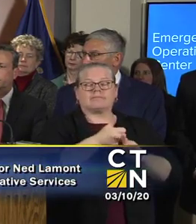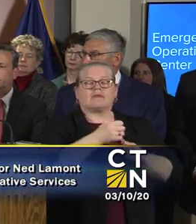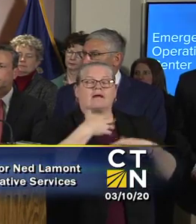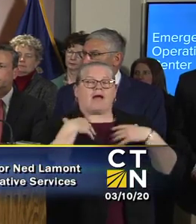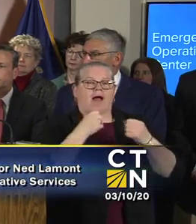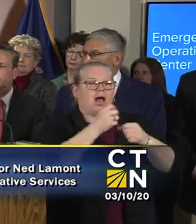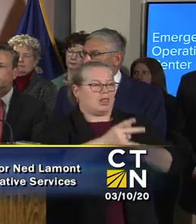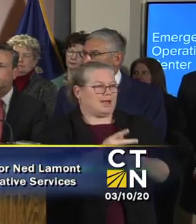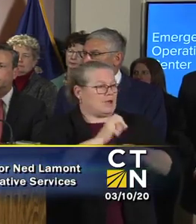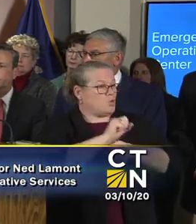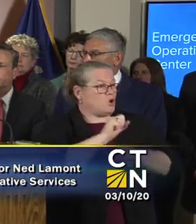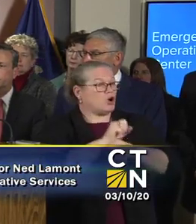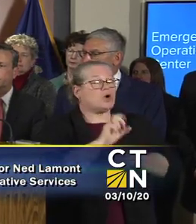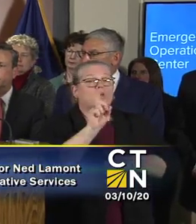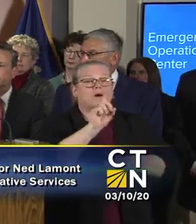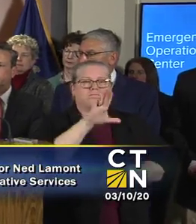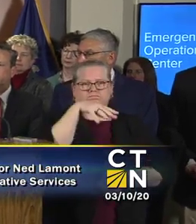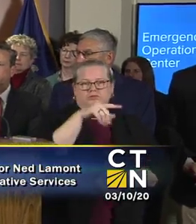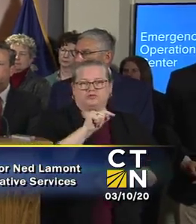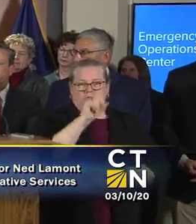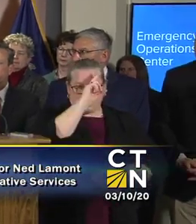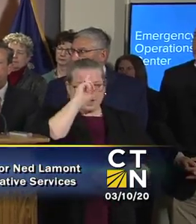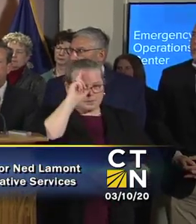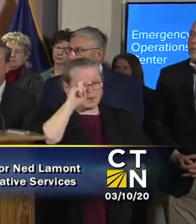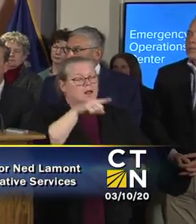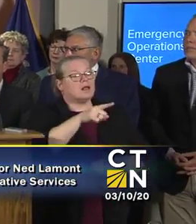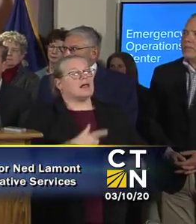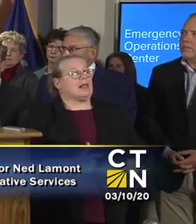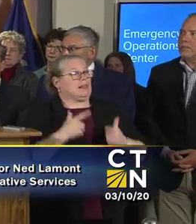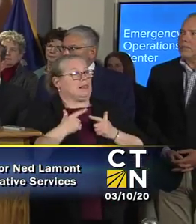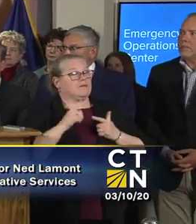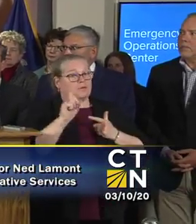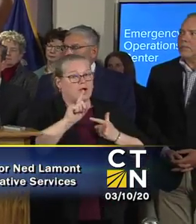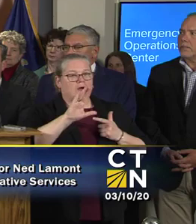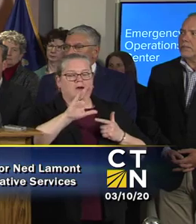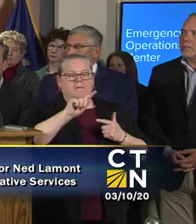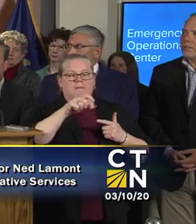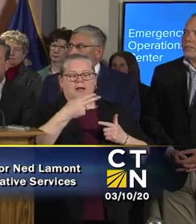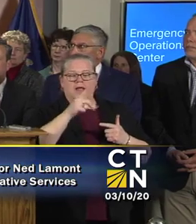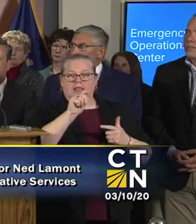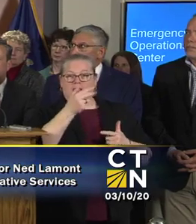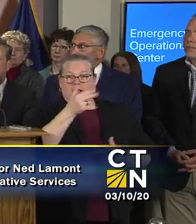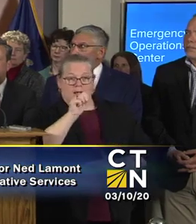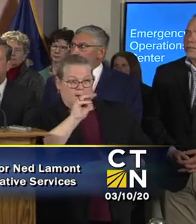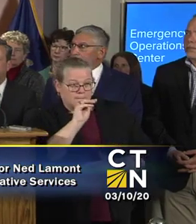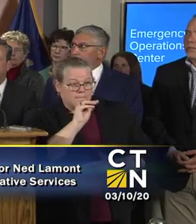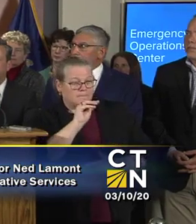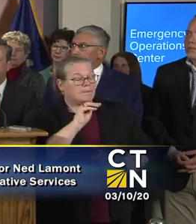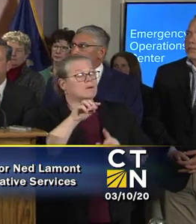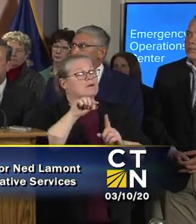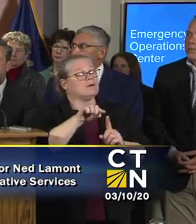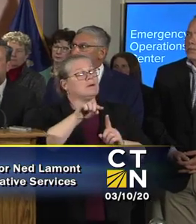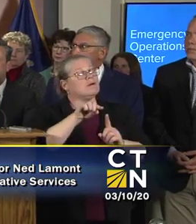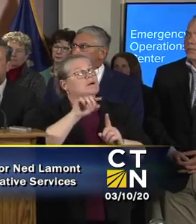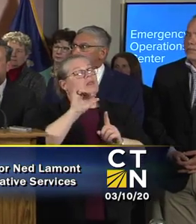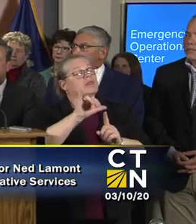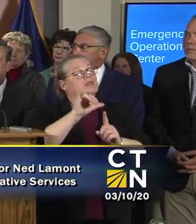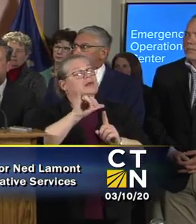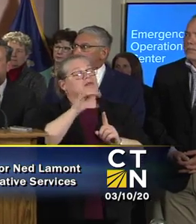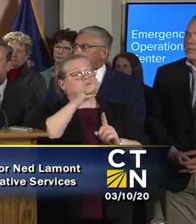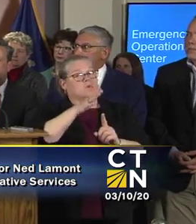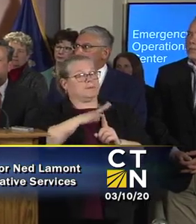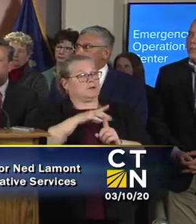Hospital and a resident of Bethlehem. This case is not connected to the case